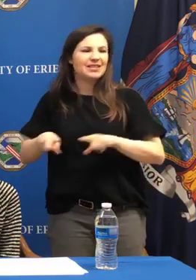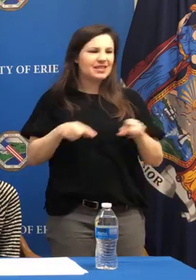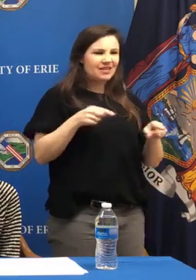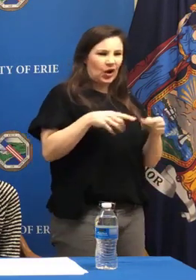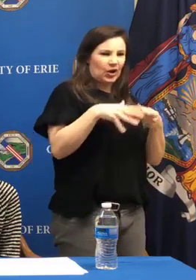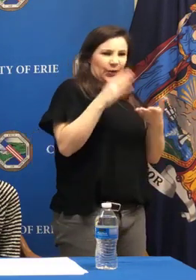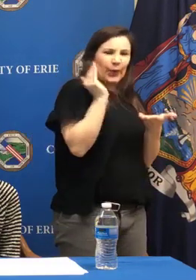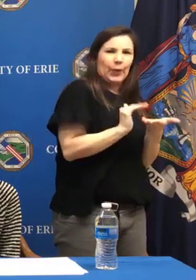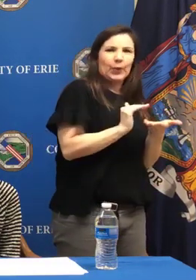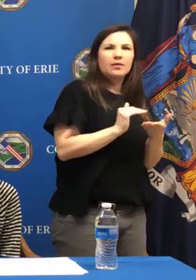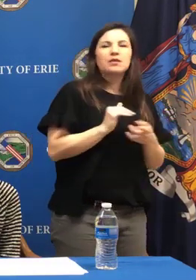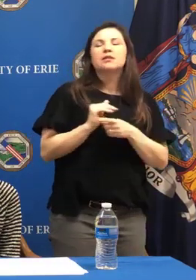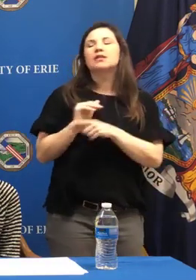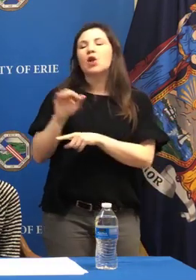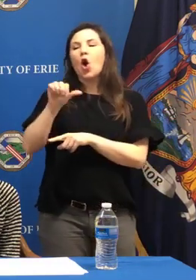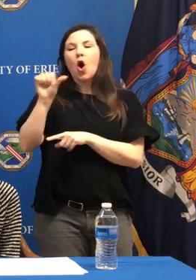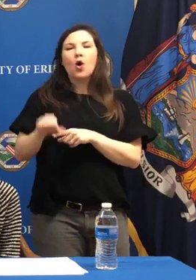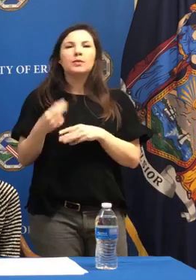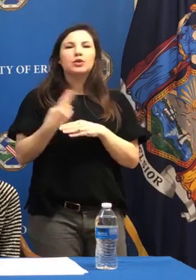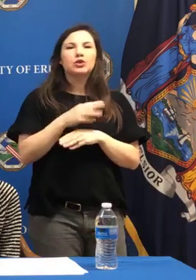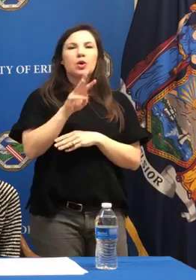utilizing the Wadsworth Lab.